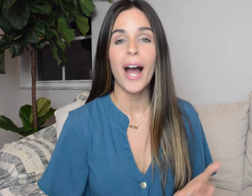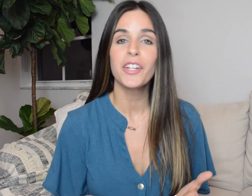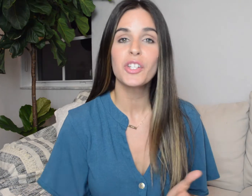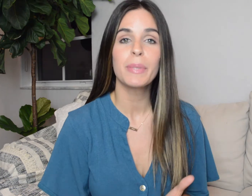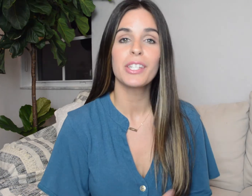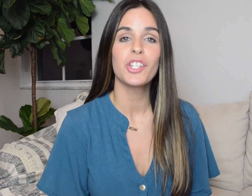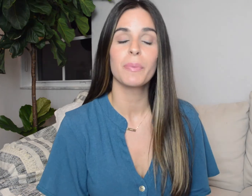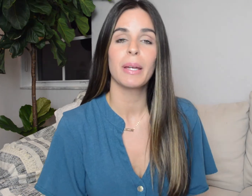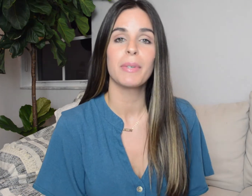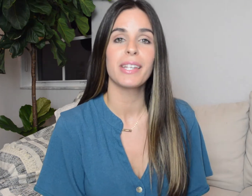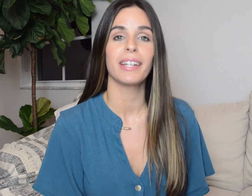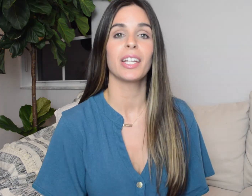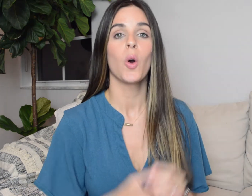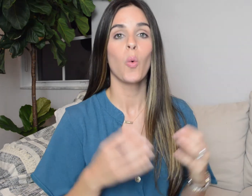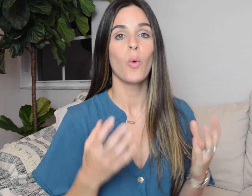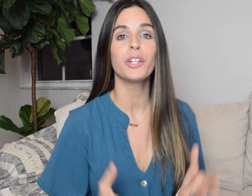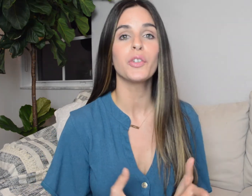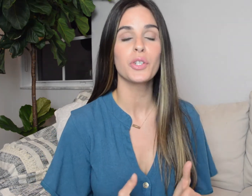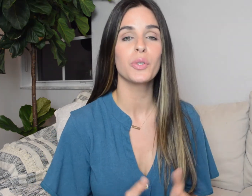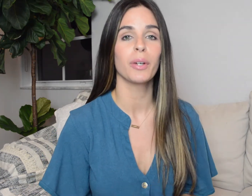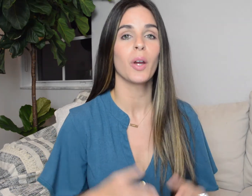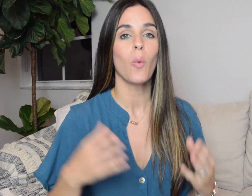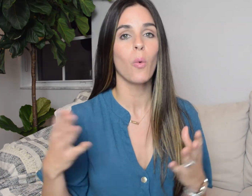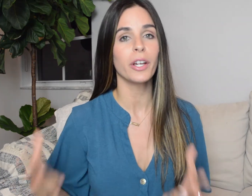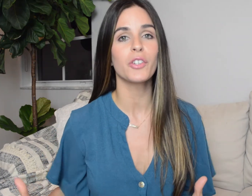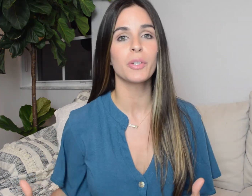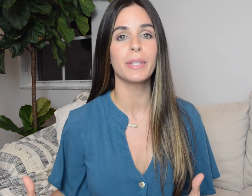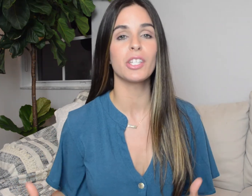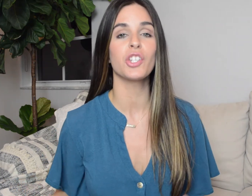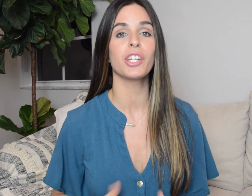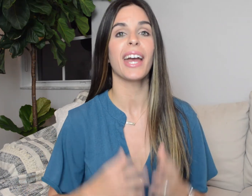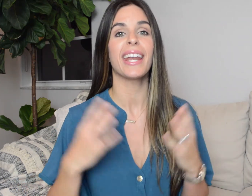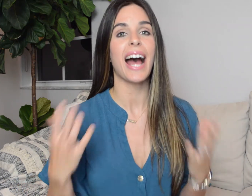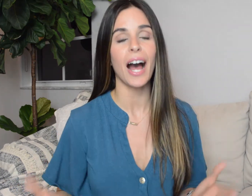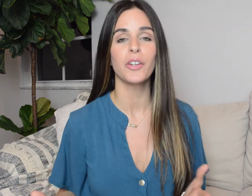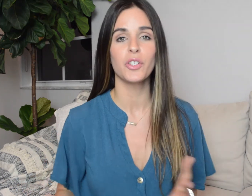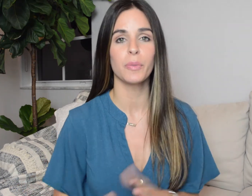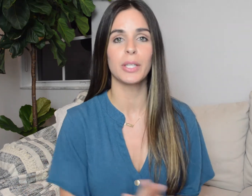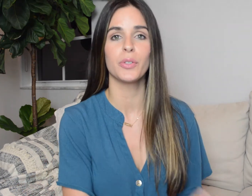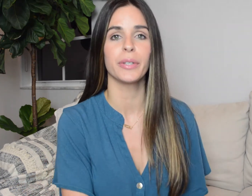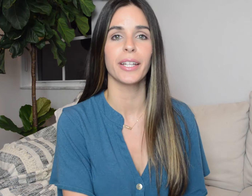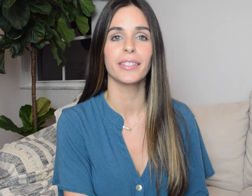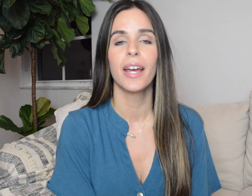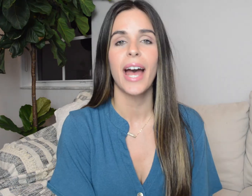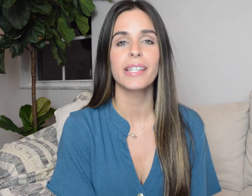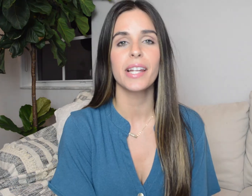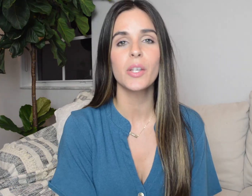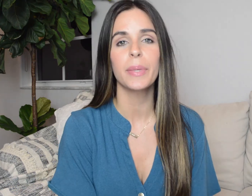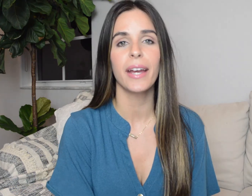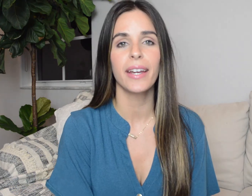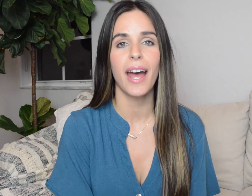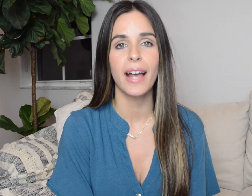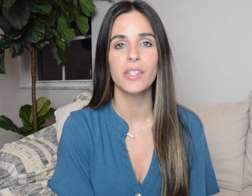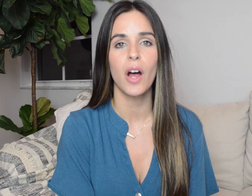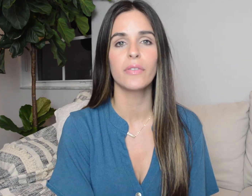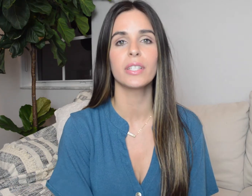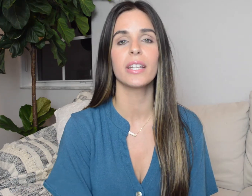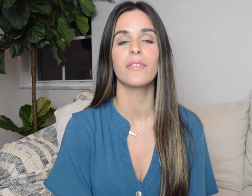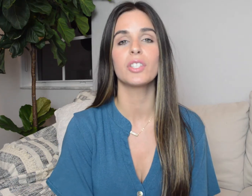you should be teaching baby signing, when you should do it, what you should be teaching, and how you should be doing it. As an SLP, I get asked often if